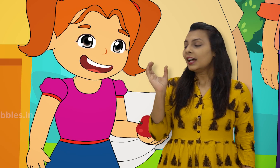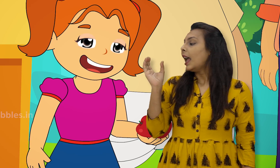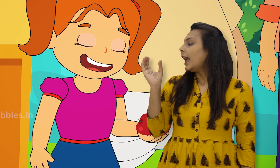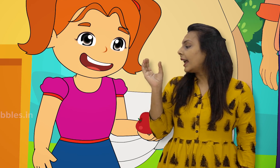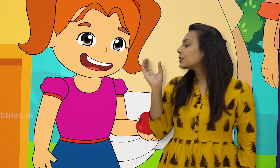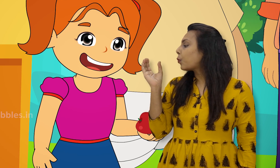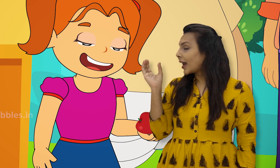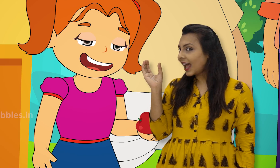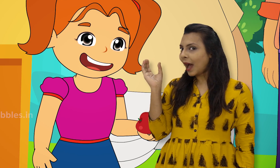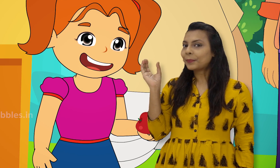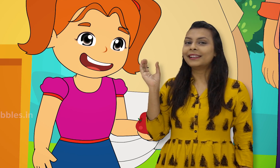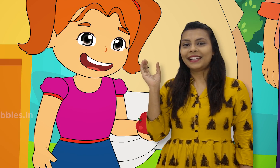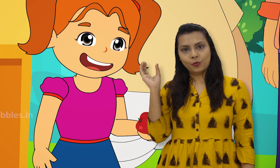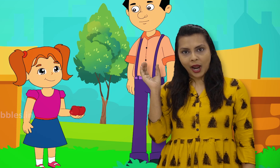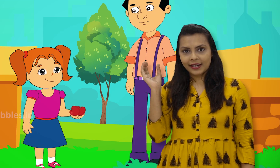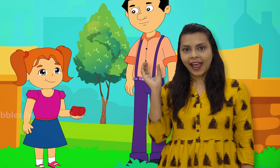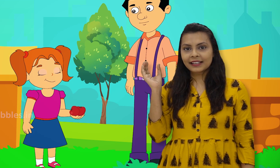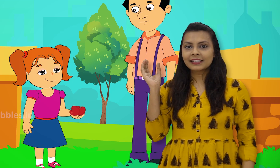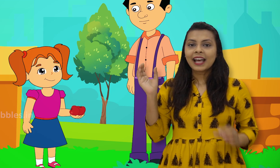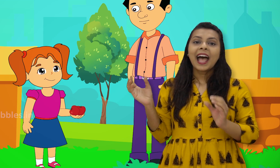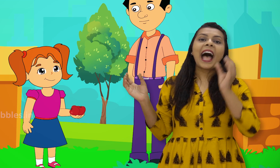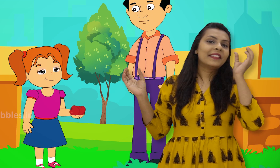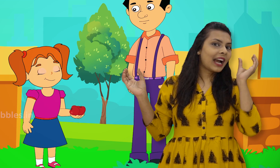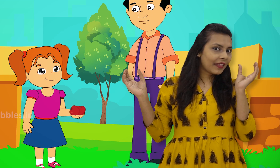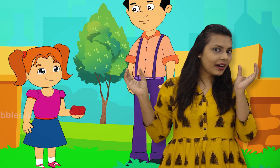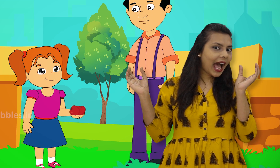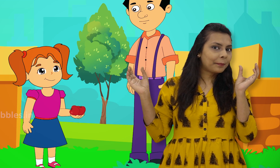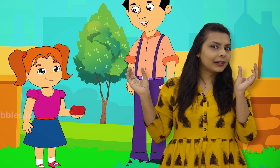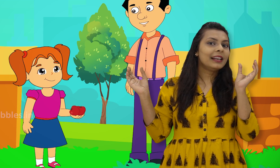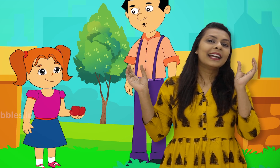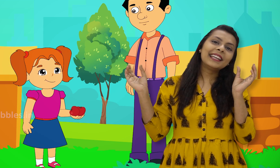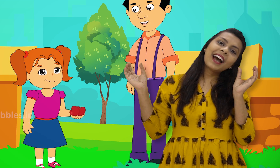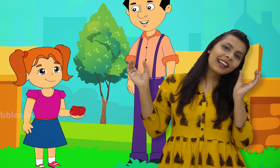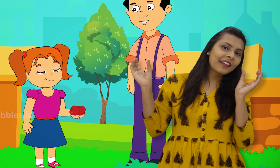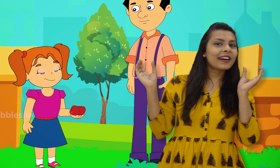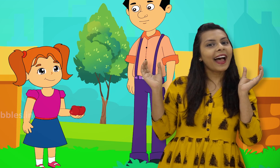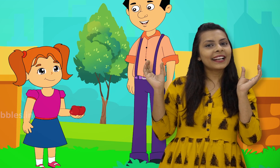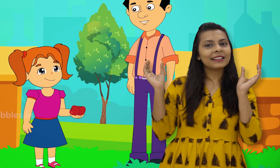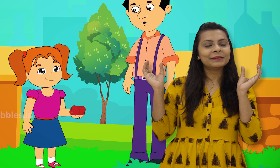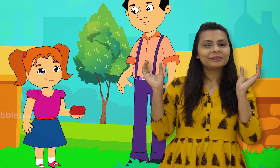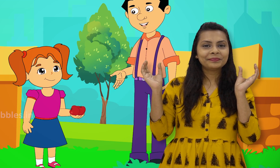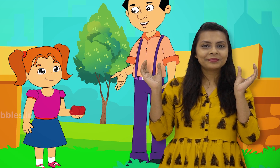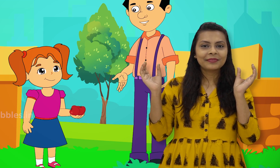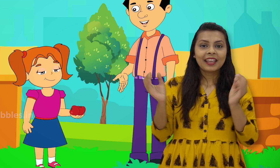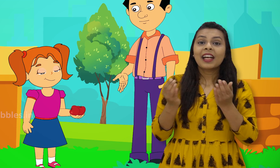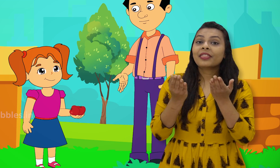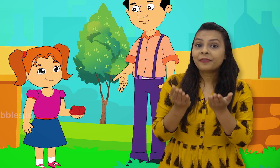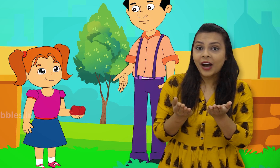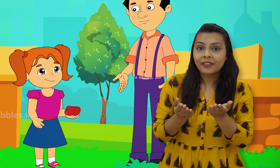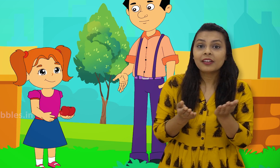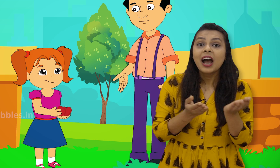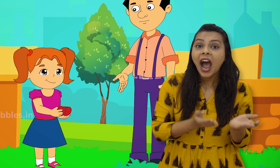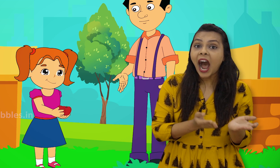daughter held one apple in one hand and the other apple in another hand.